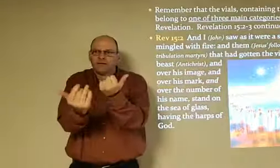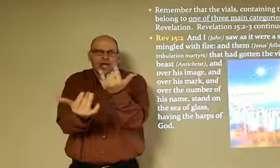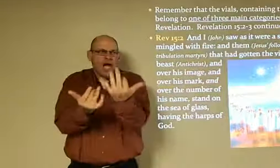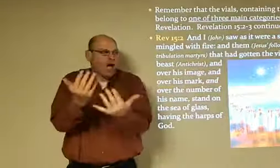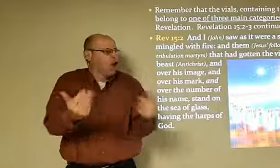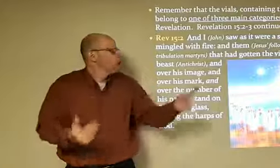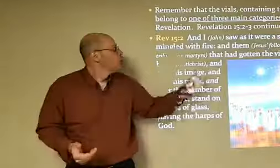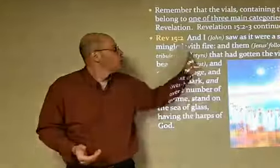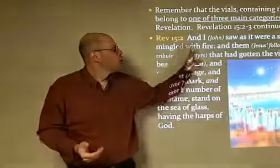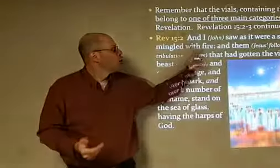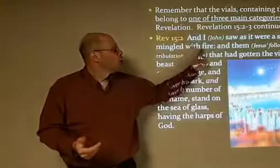mirror.